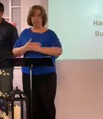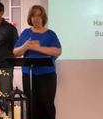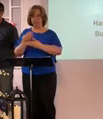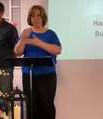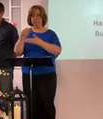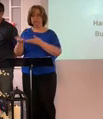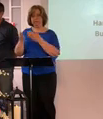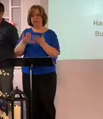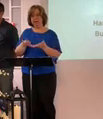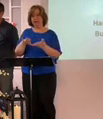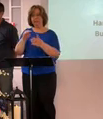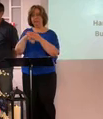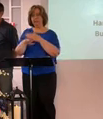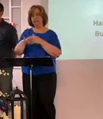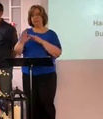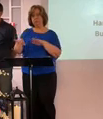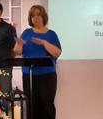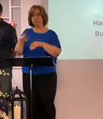But the amount of